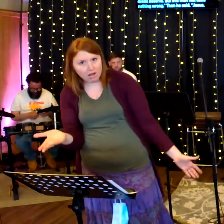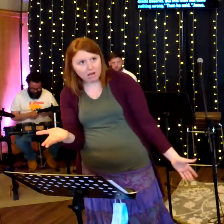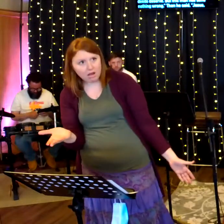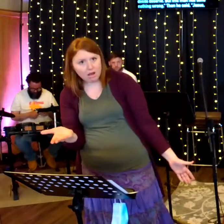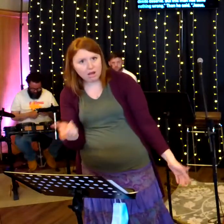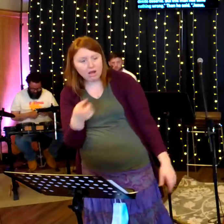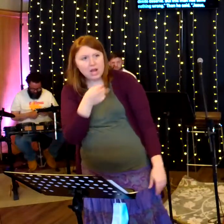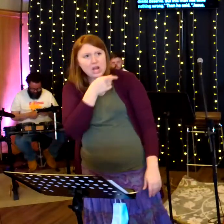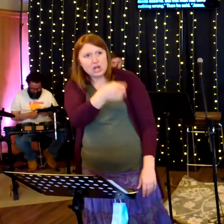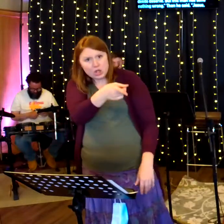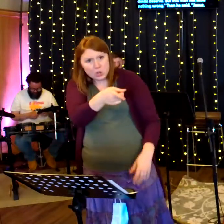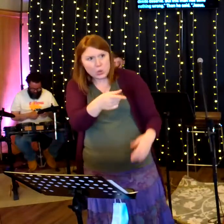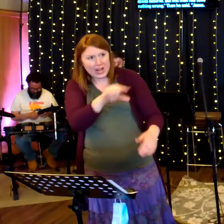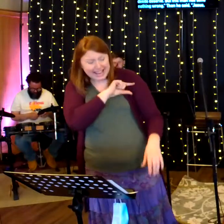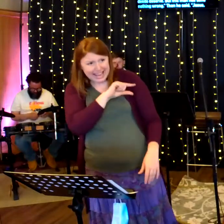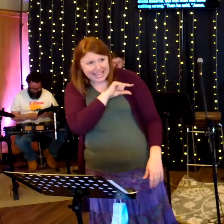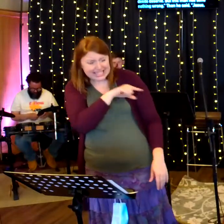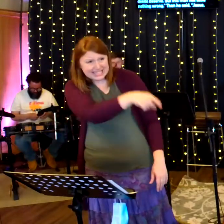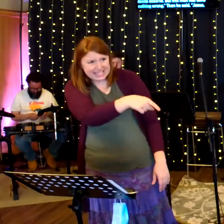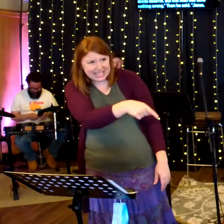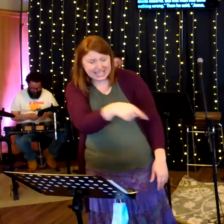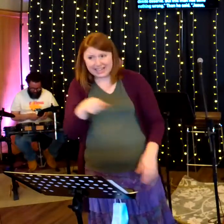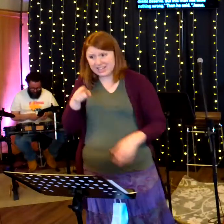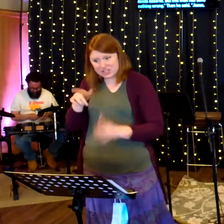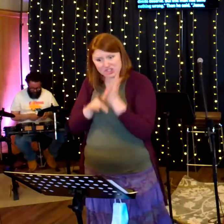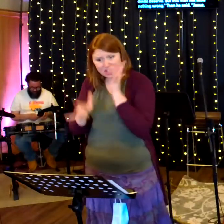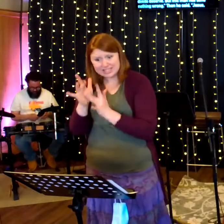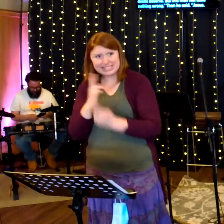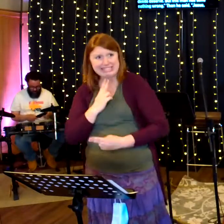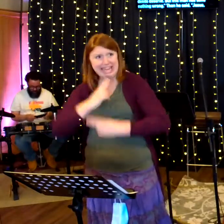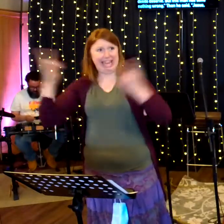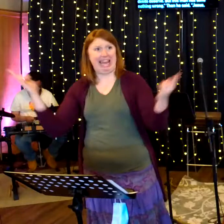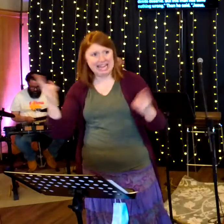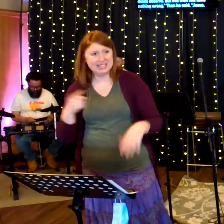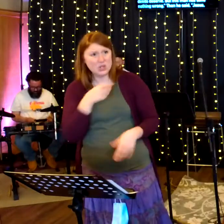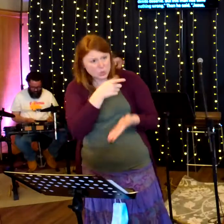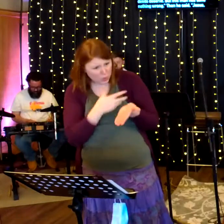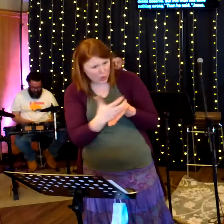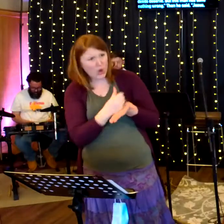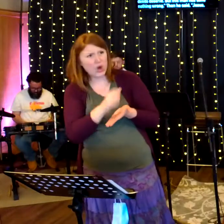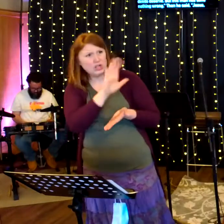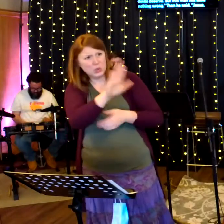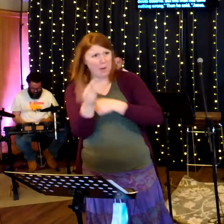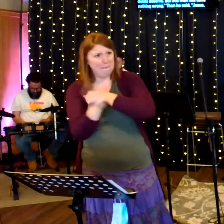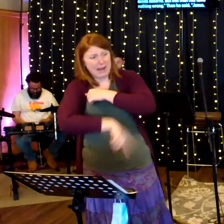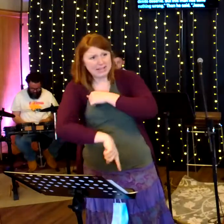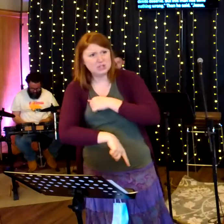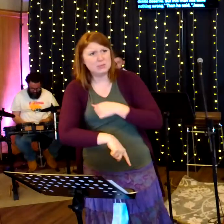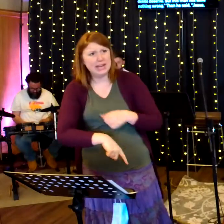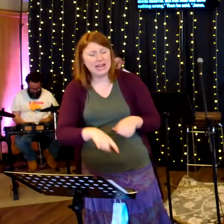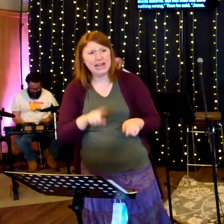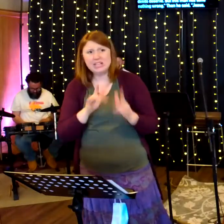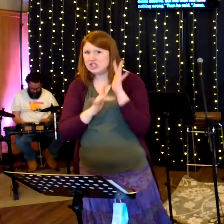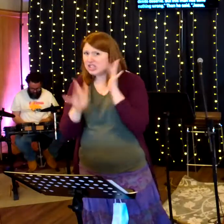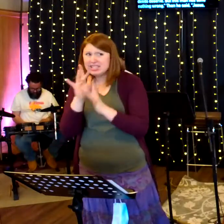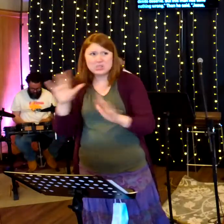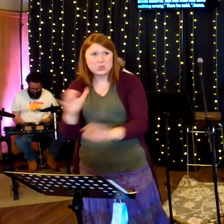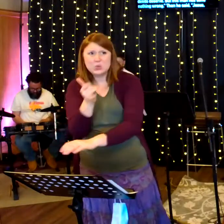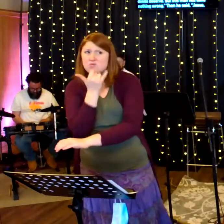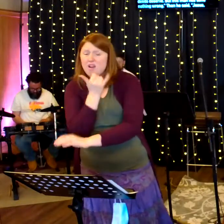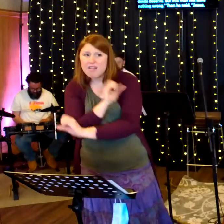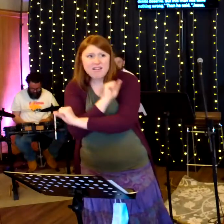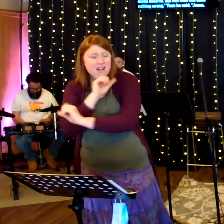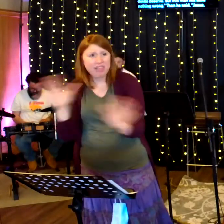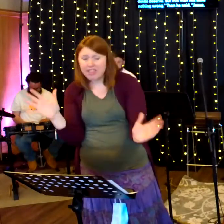Since you are under the same sentence, we are punished justly, for we are getting what our deeds deserve. But this man has done nothing